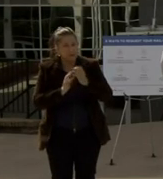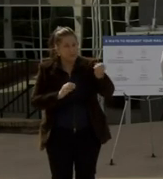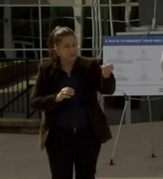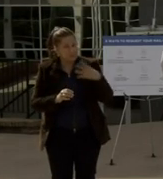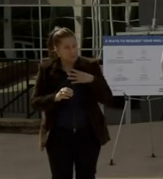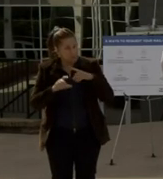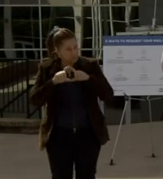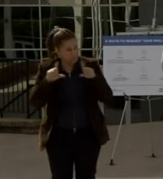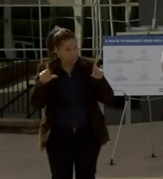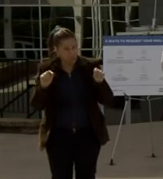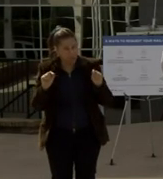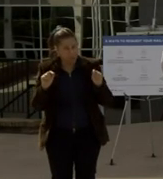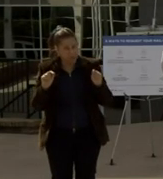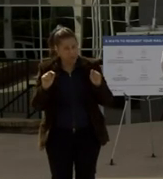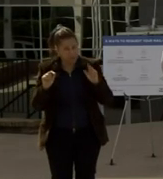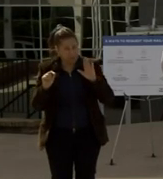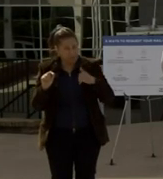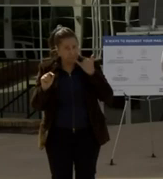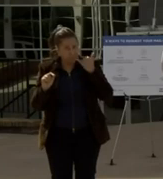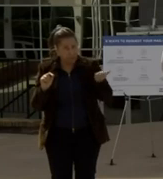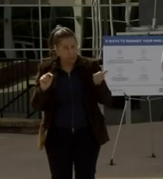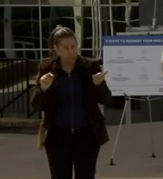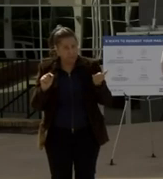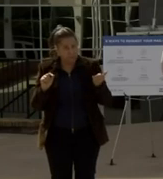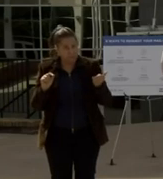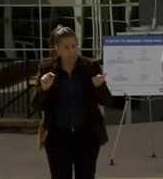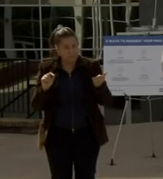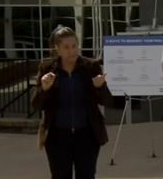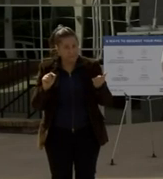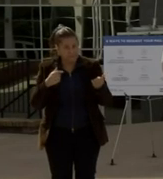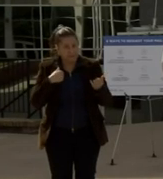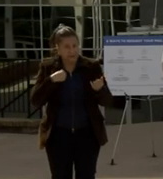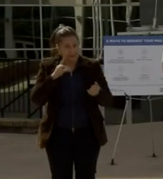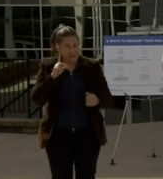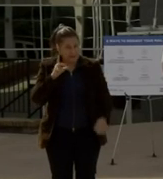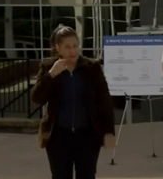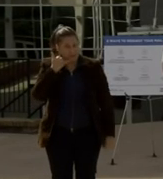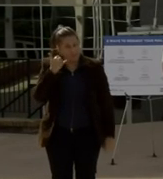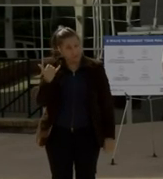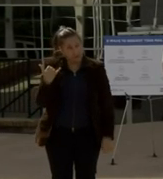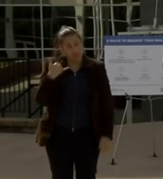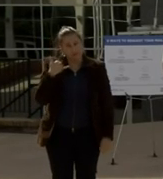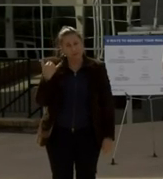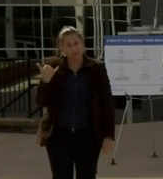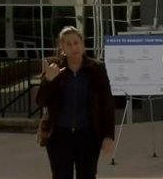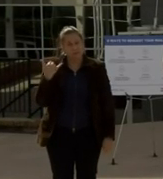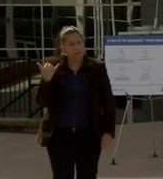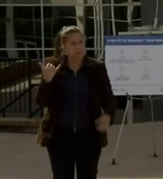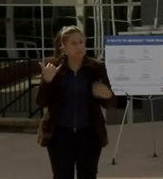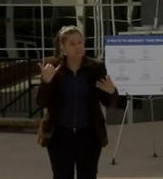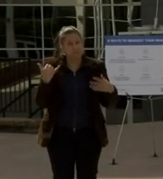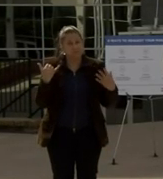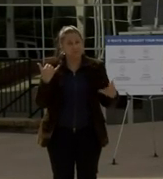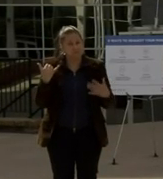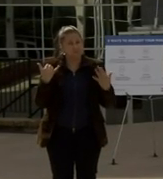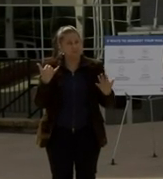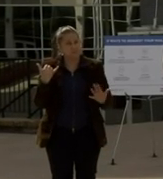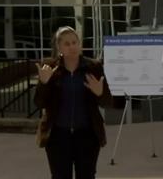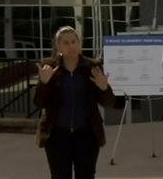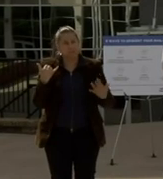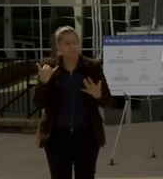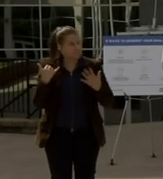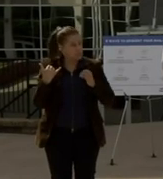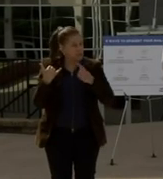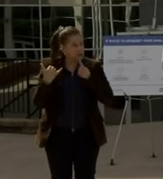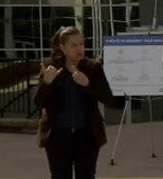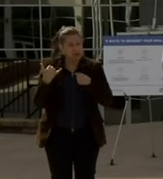in. I was not able to reach anyone at the board by phone yesterday. Of course, press might be a little different than the general public, but